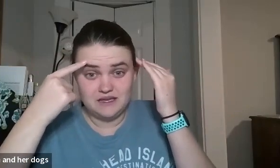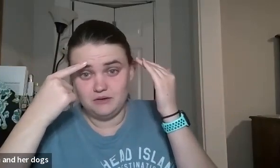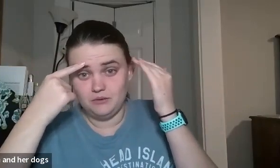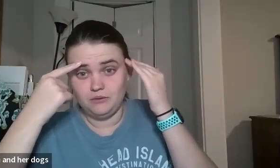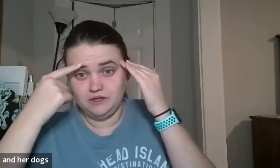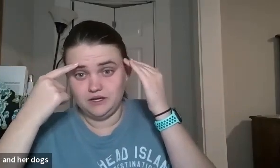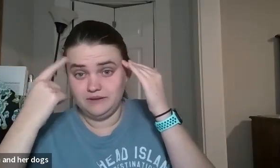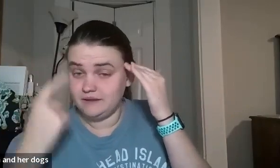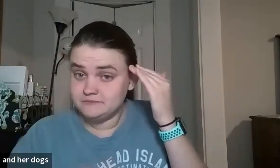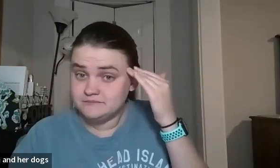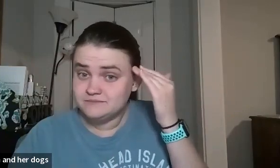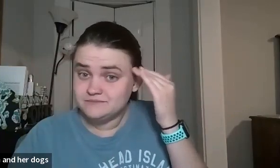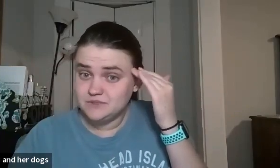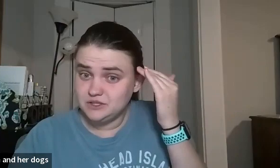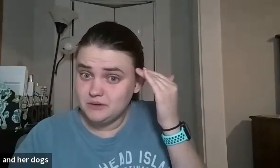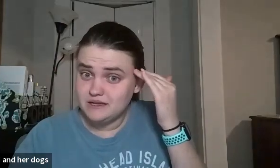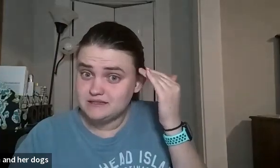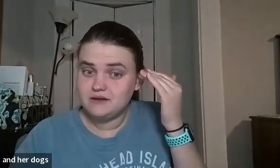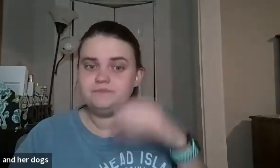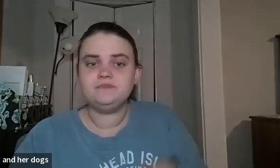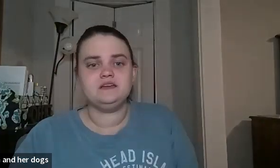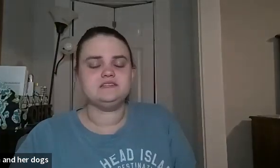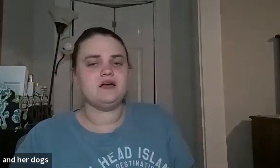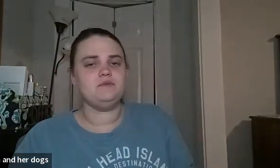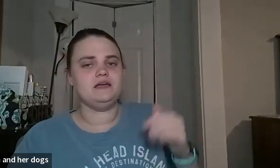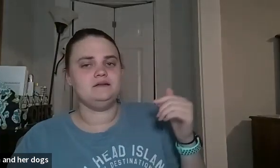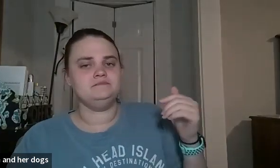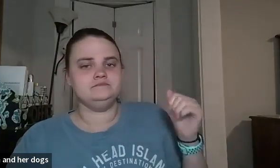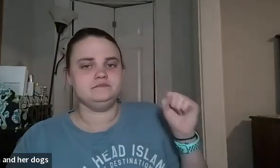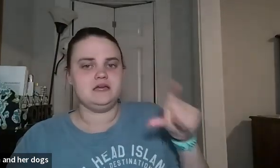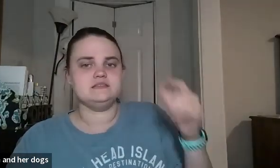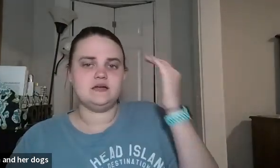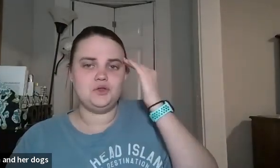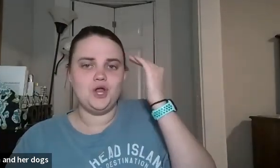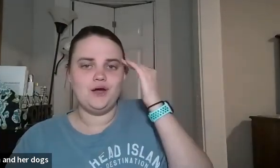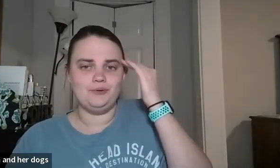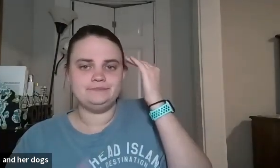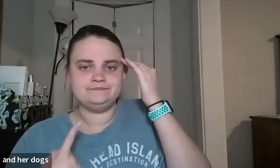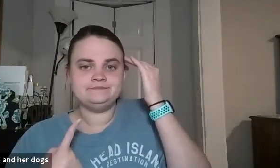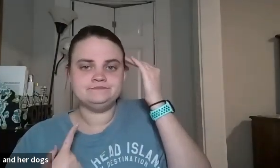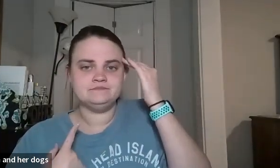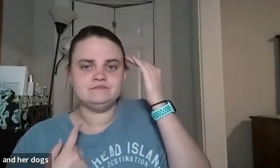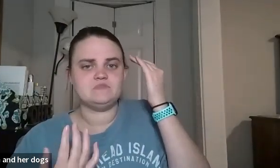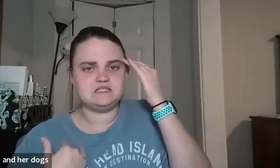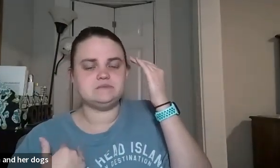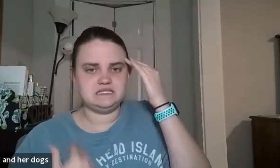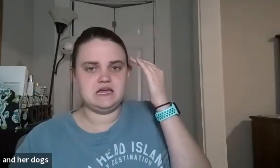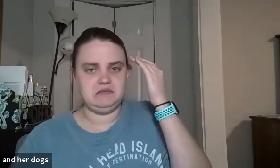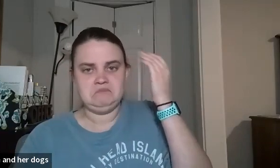down, or, being like, do you know ASL? Because if I went ASL, no, this is me saying,